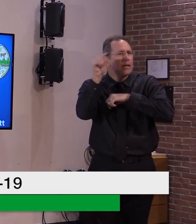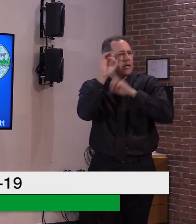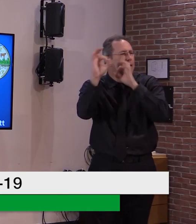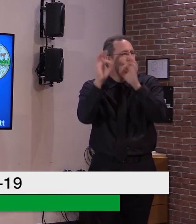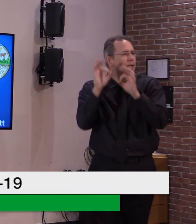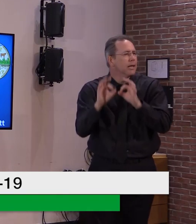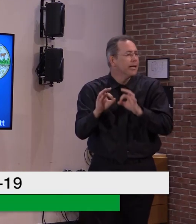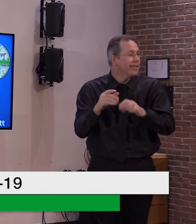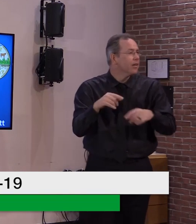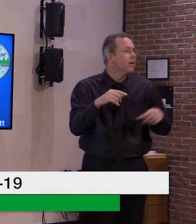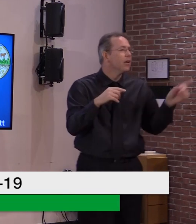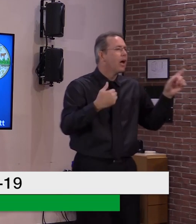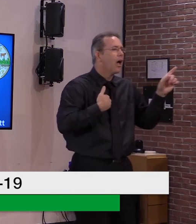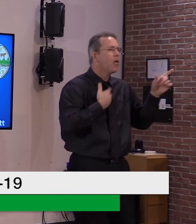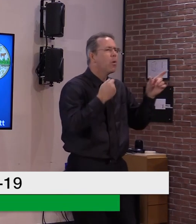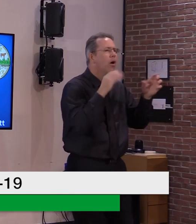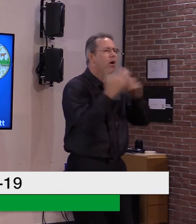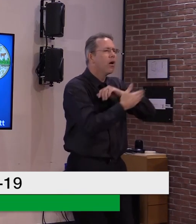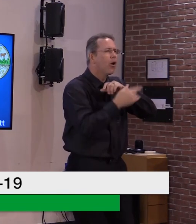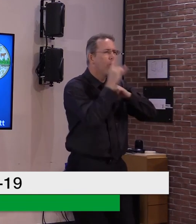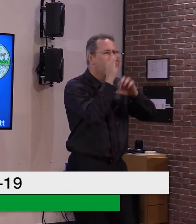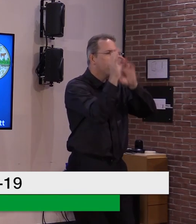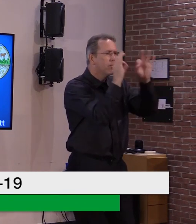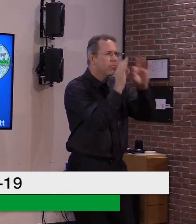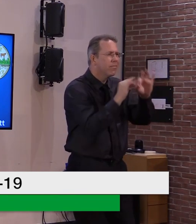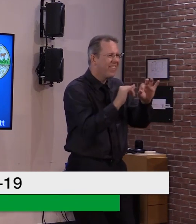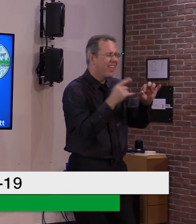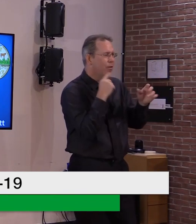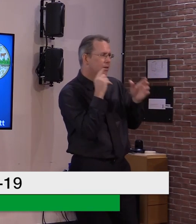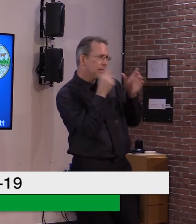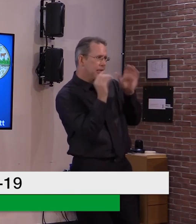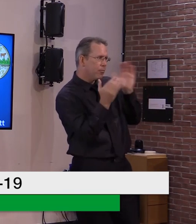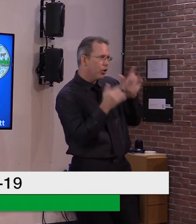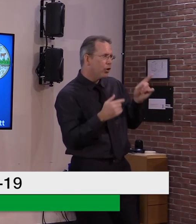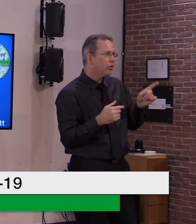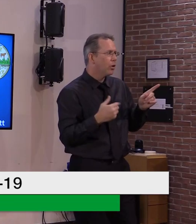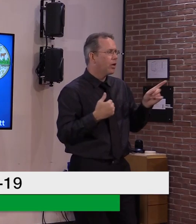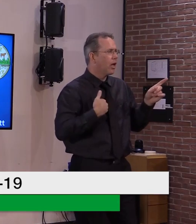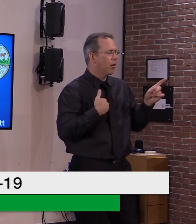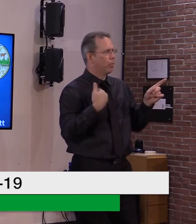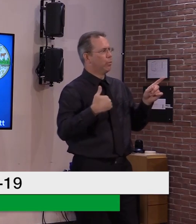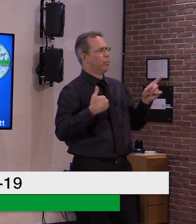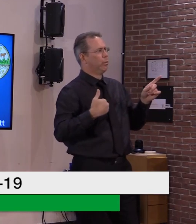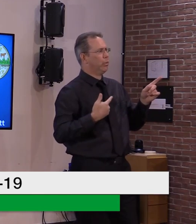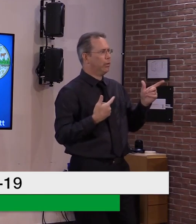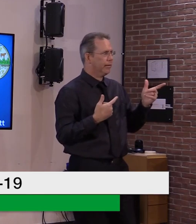have an interest obviously in keeping their their uh province